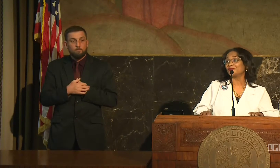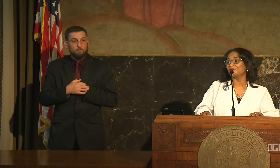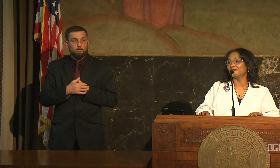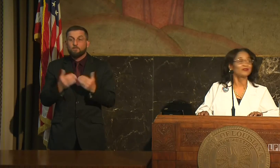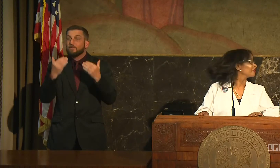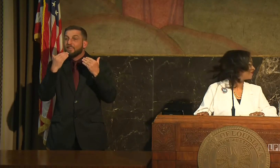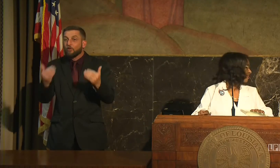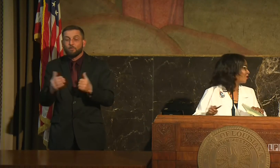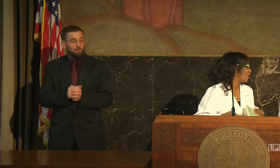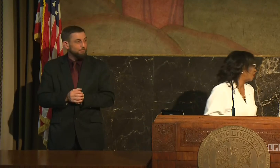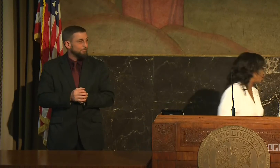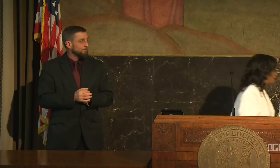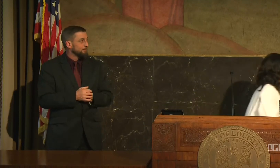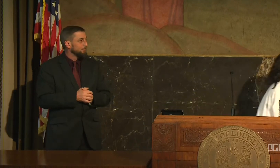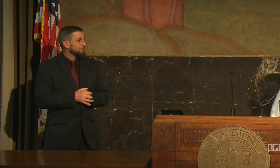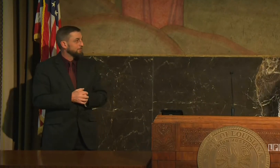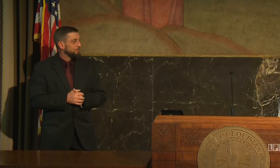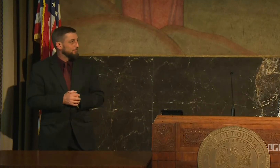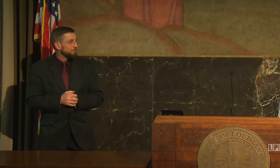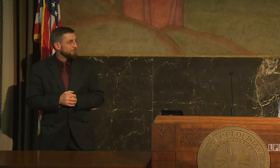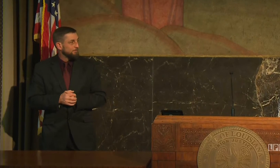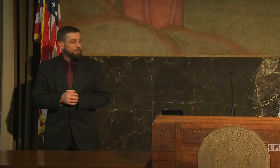Well, thank you.